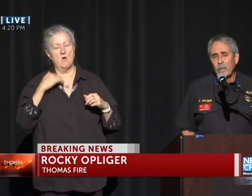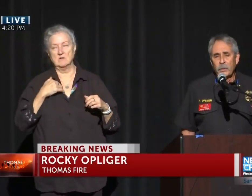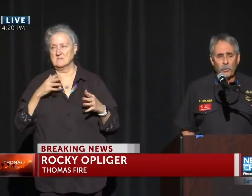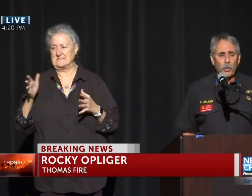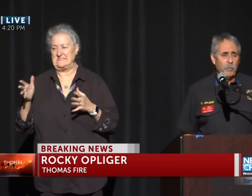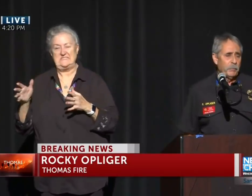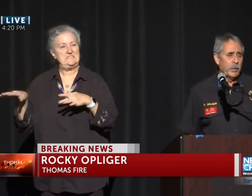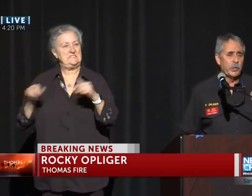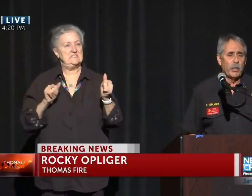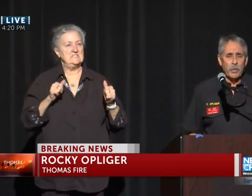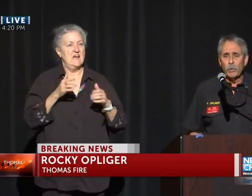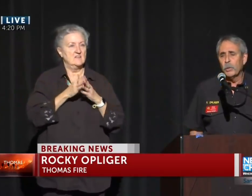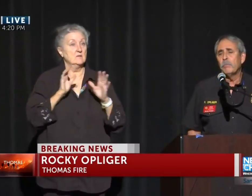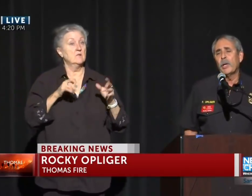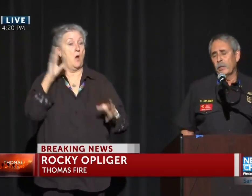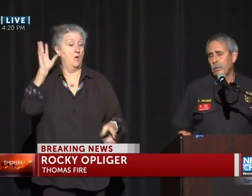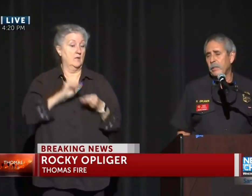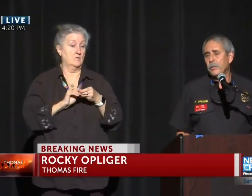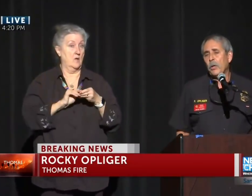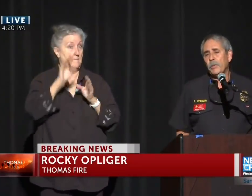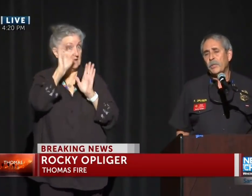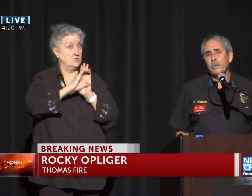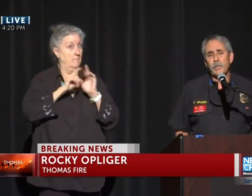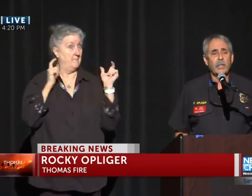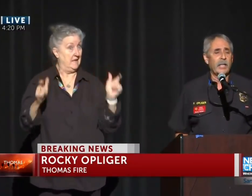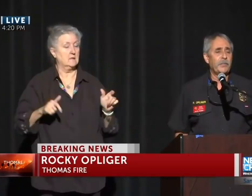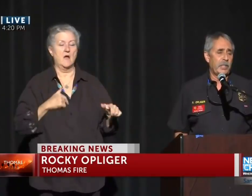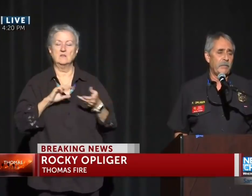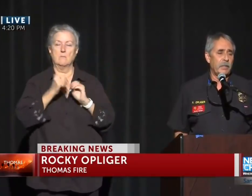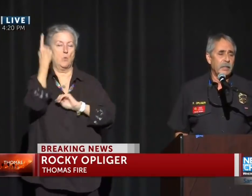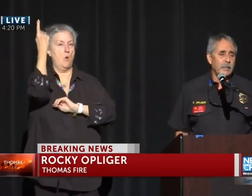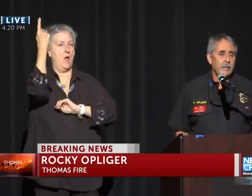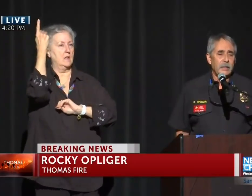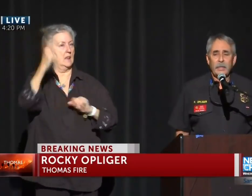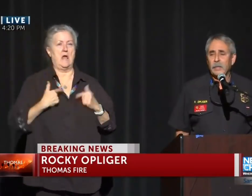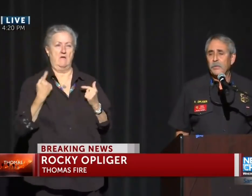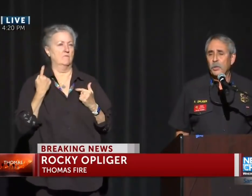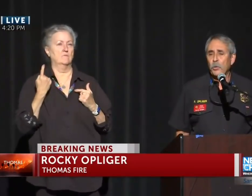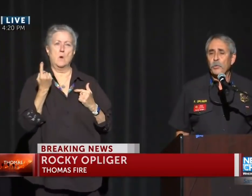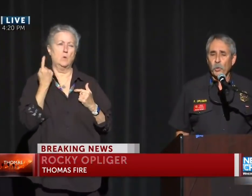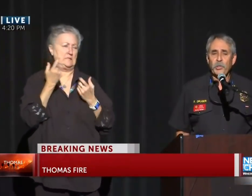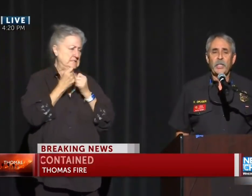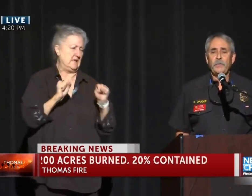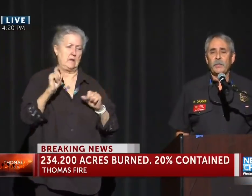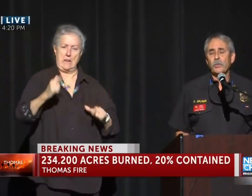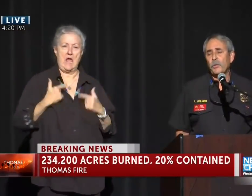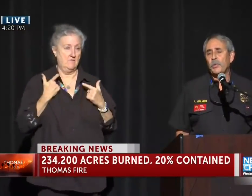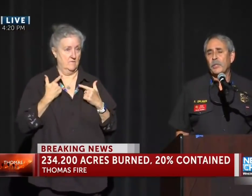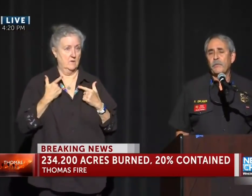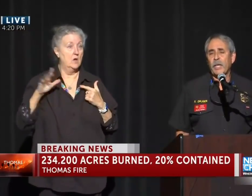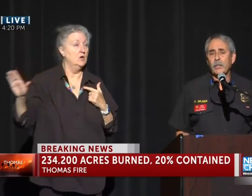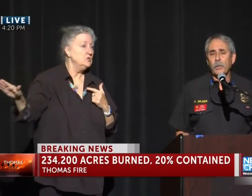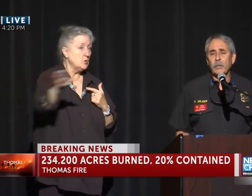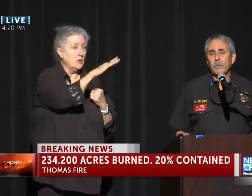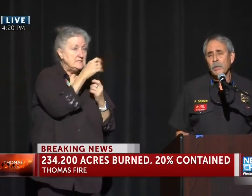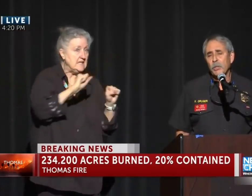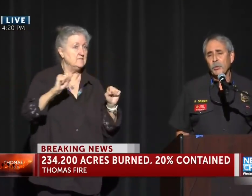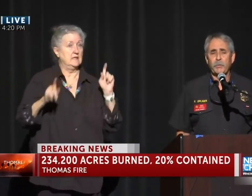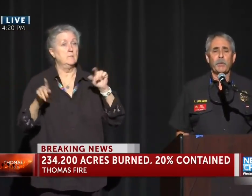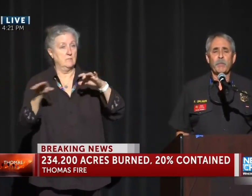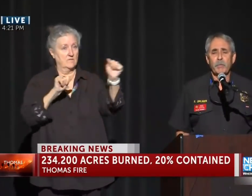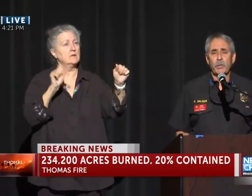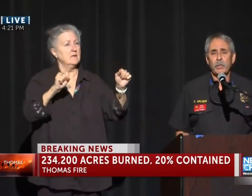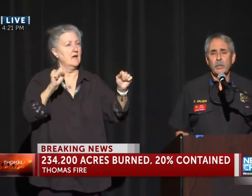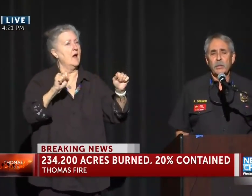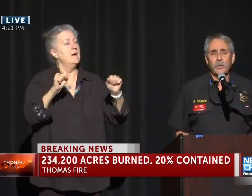evacuate. The overall big picture, our number one priority is always going to be life safety. And so your safety and those folks that are evacuating, but